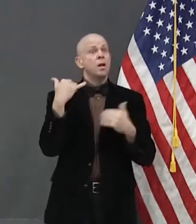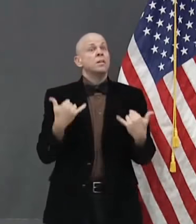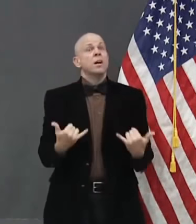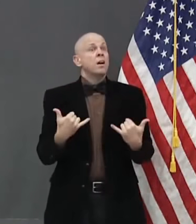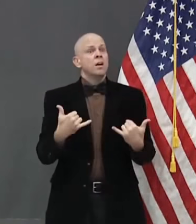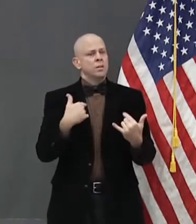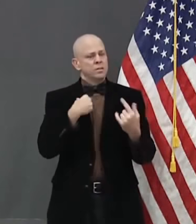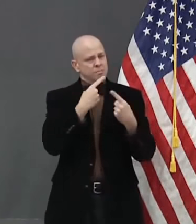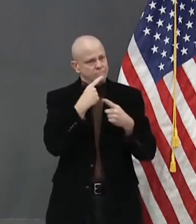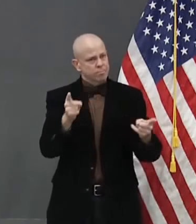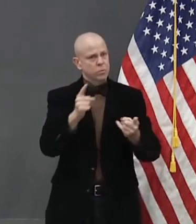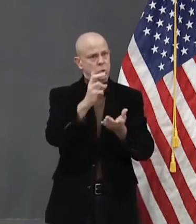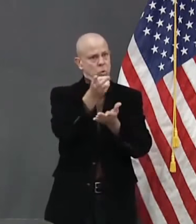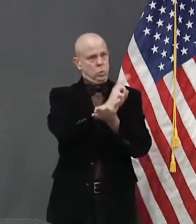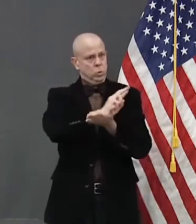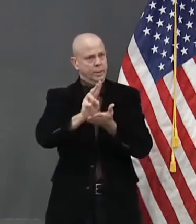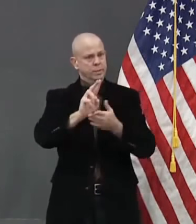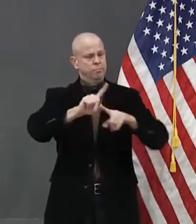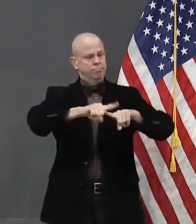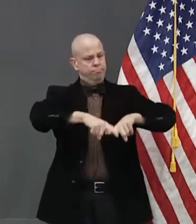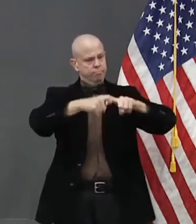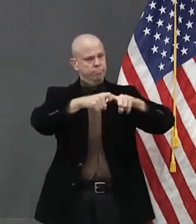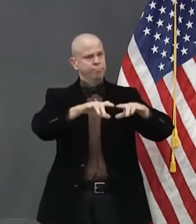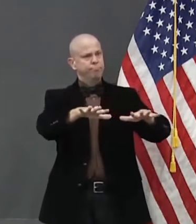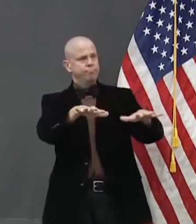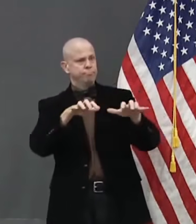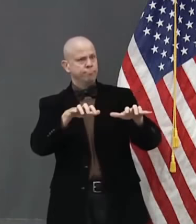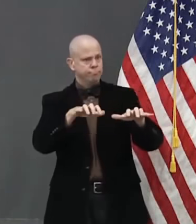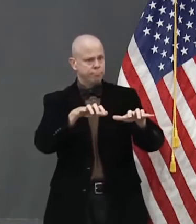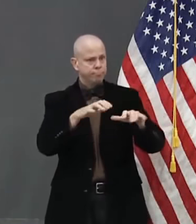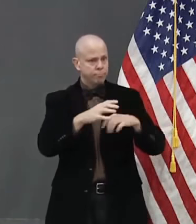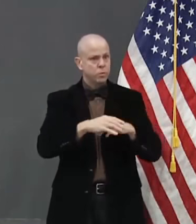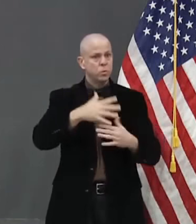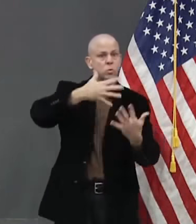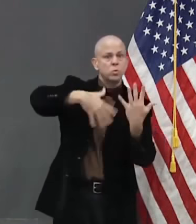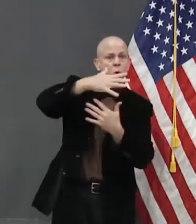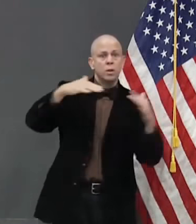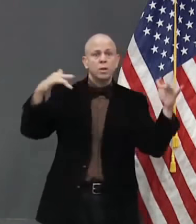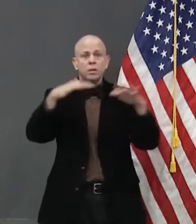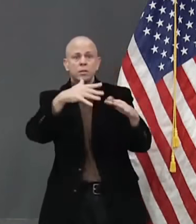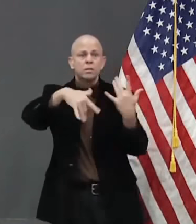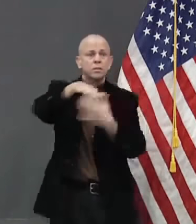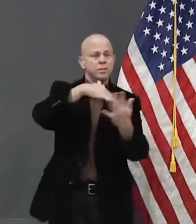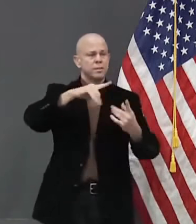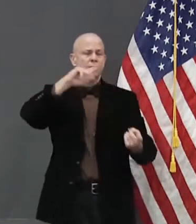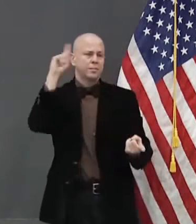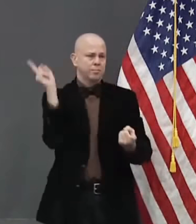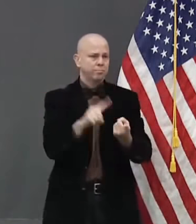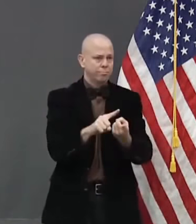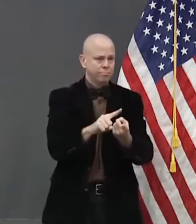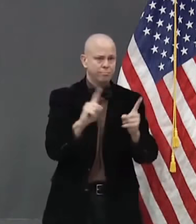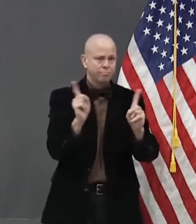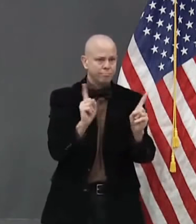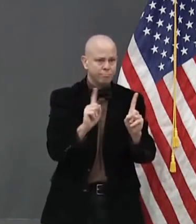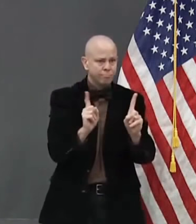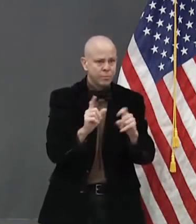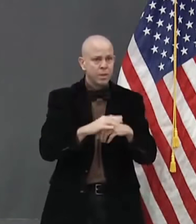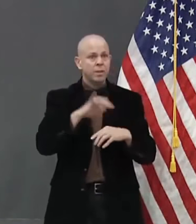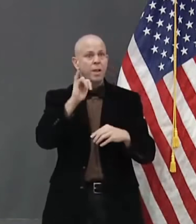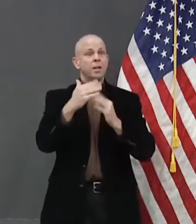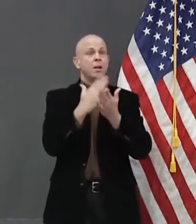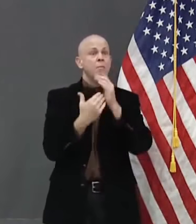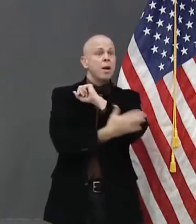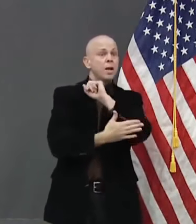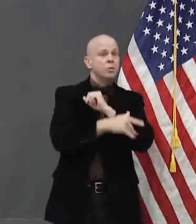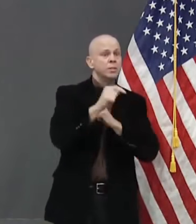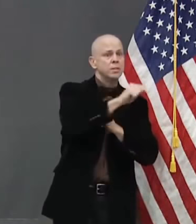a 2-week pause on social activities for counties with more than